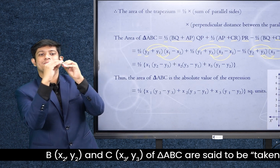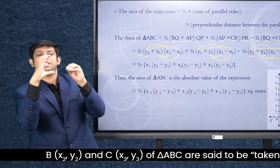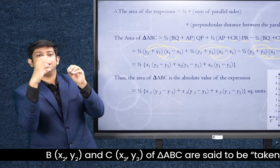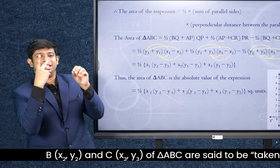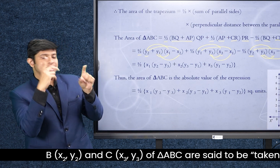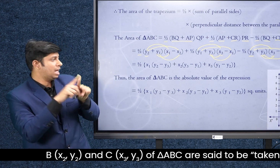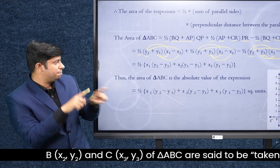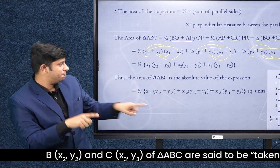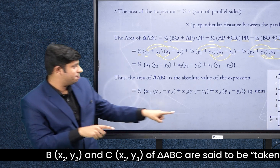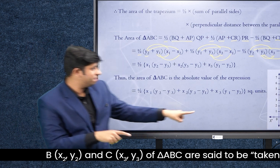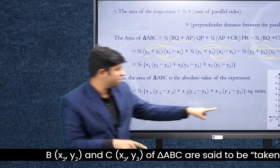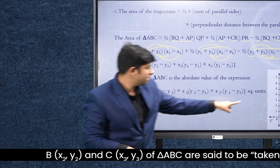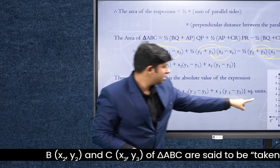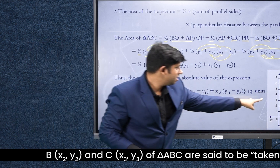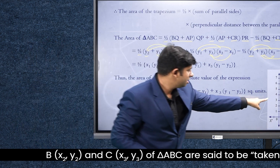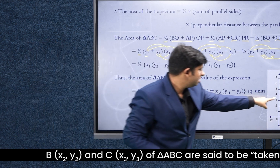to be taken in order.